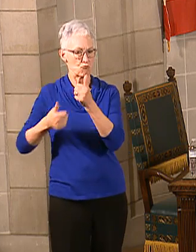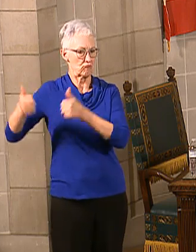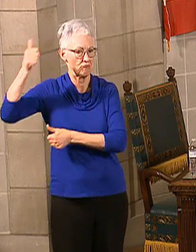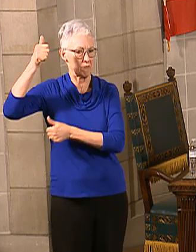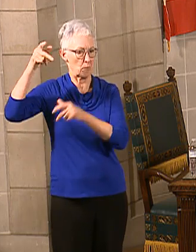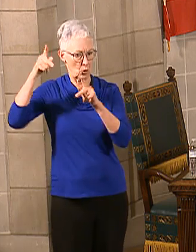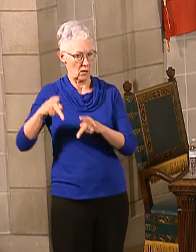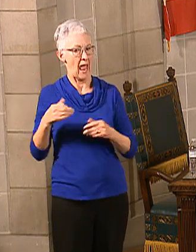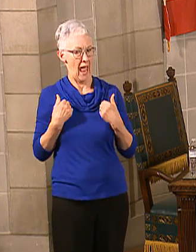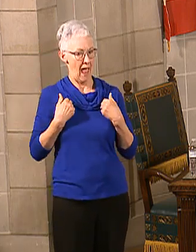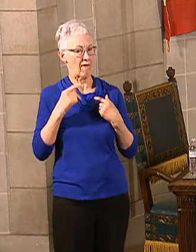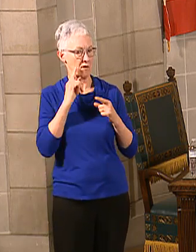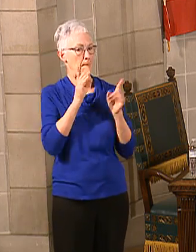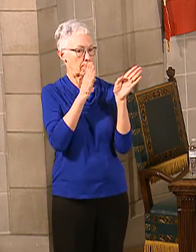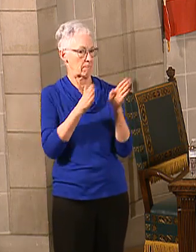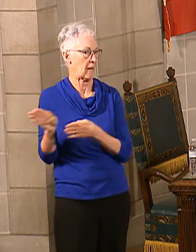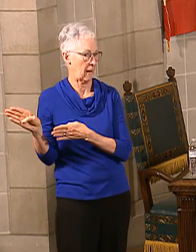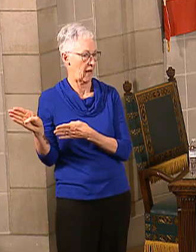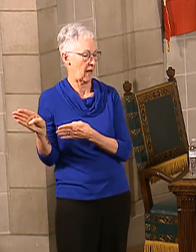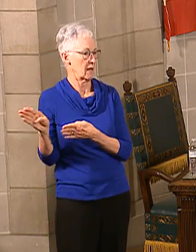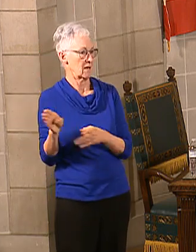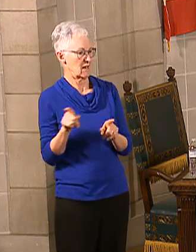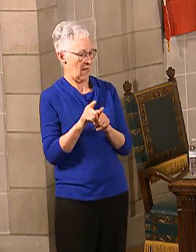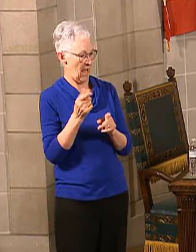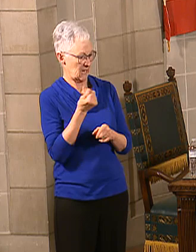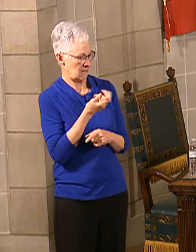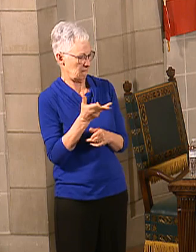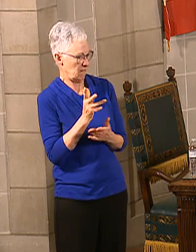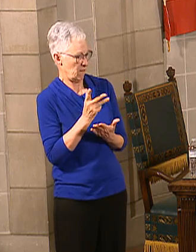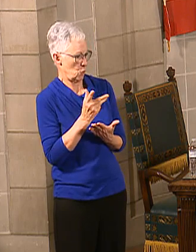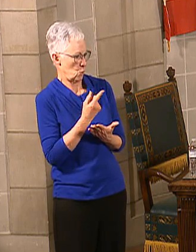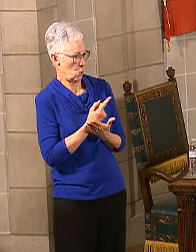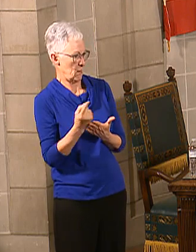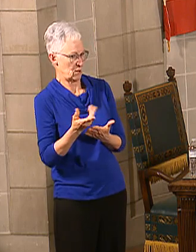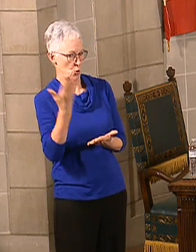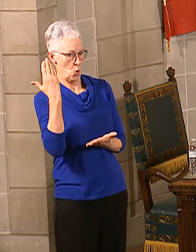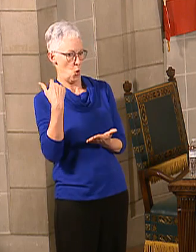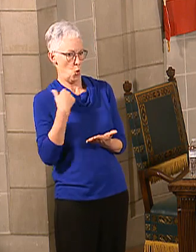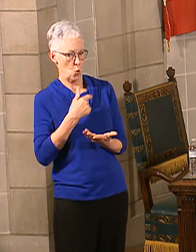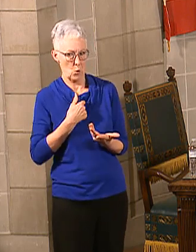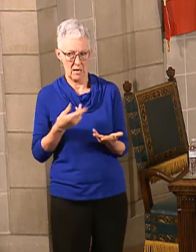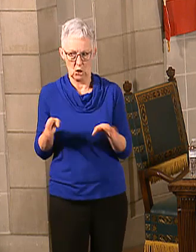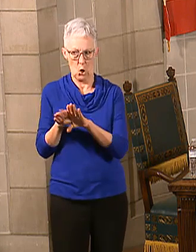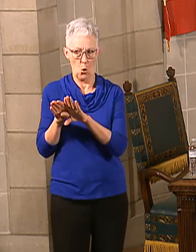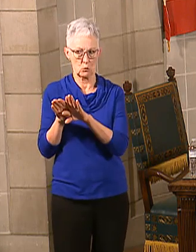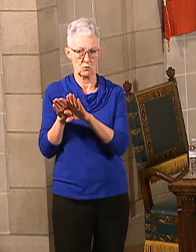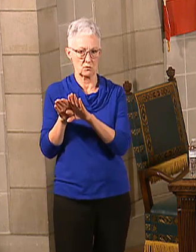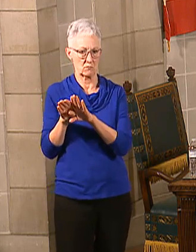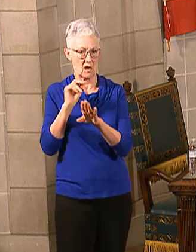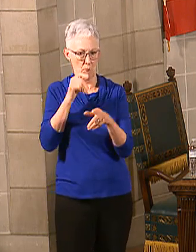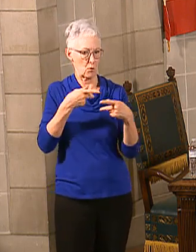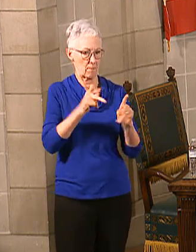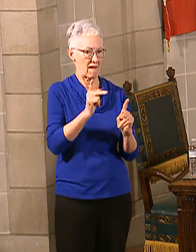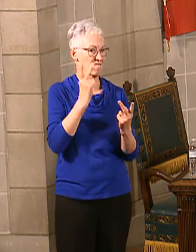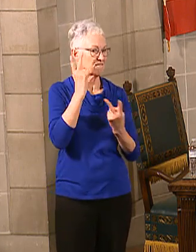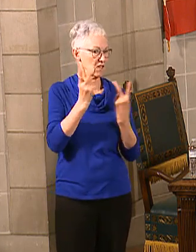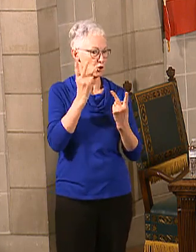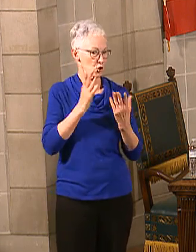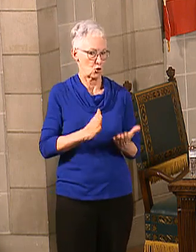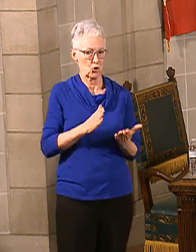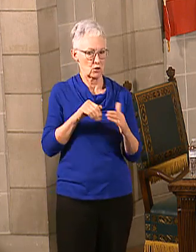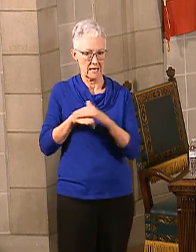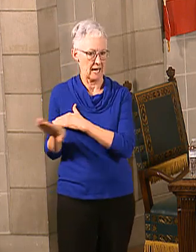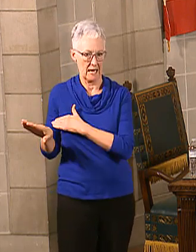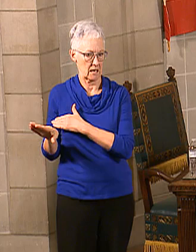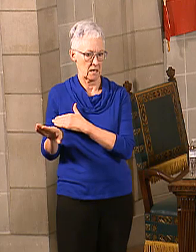is we have, for example, several weeks ago, we shut down visitations. I know that's tough on the inmates to not be able to see friends and family,